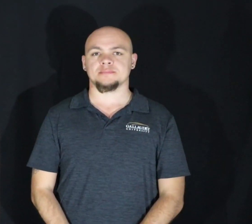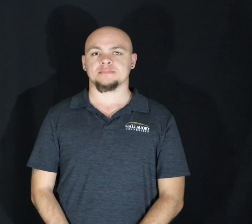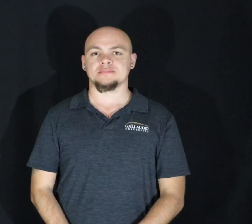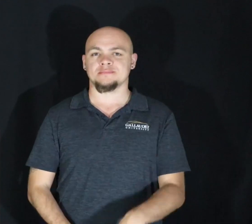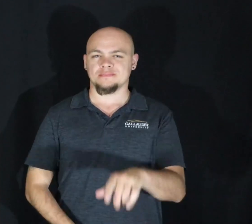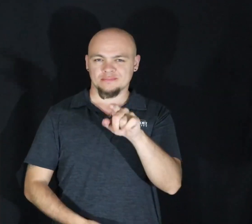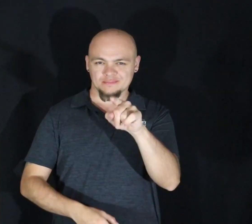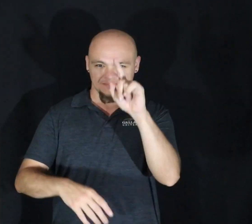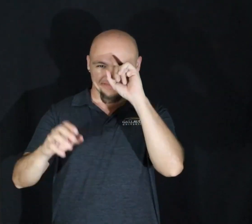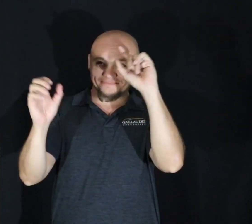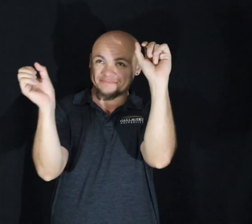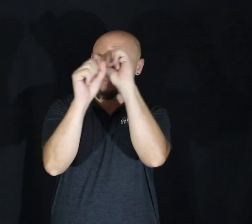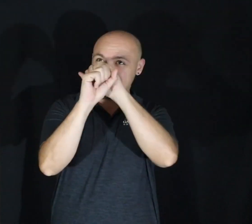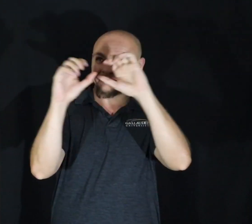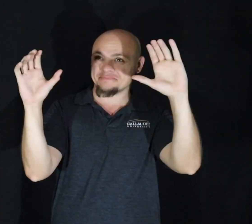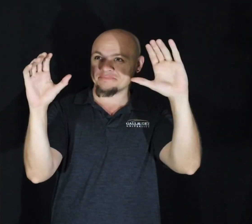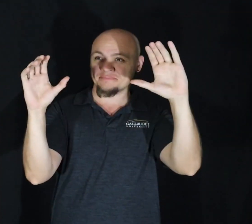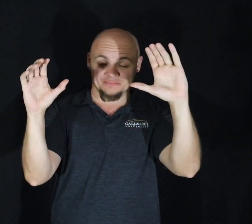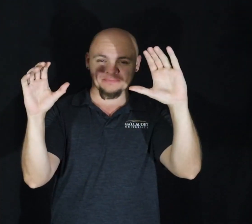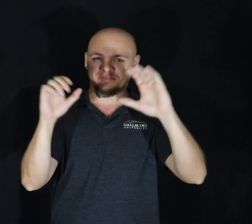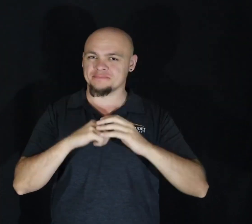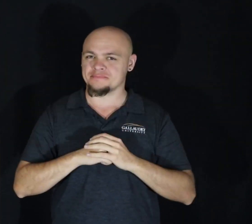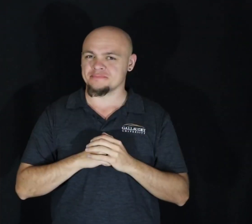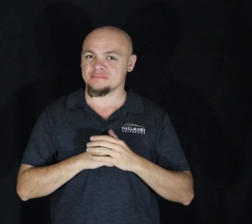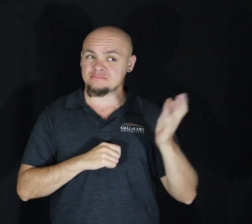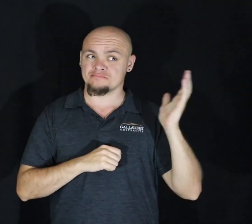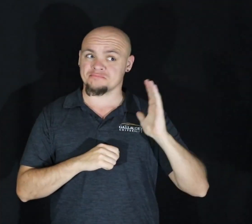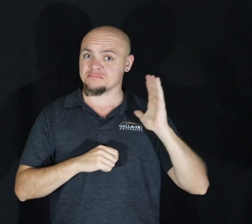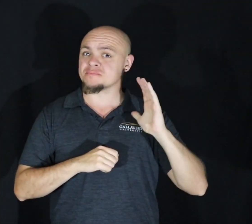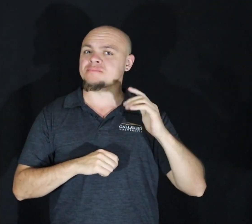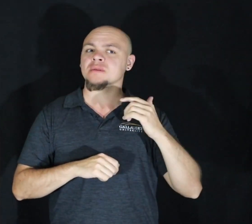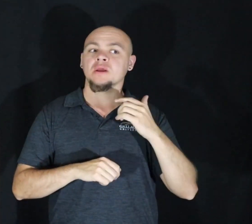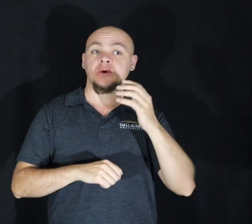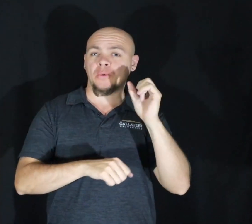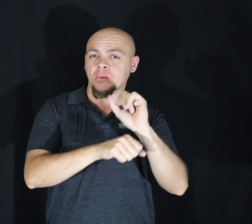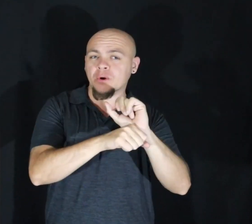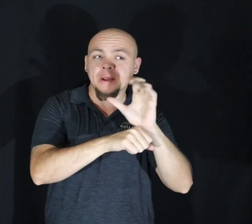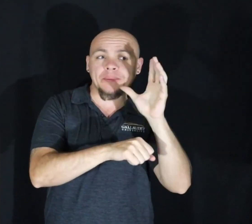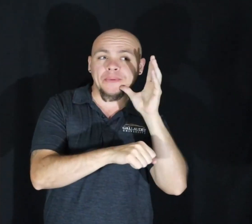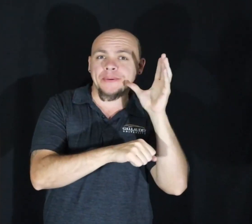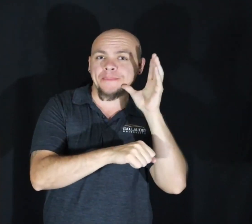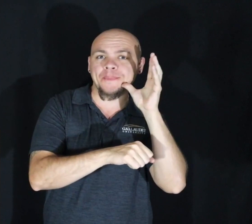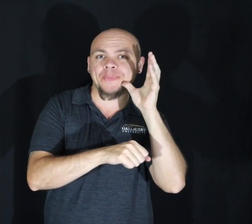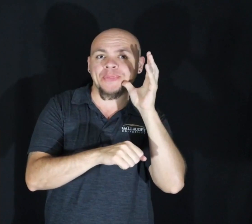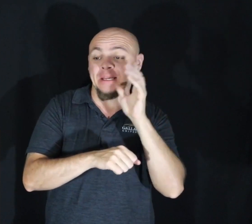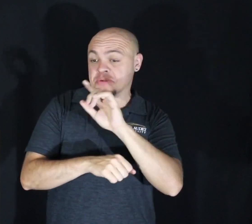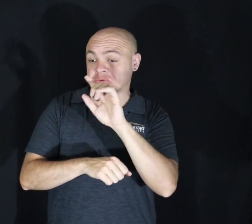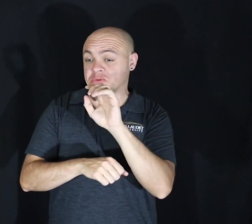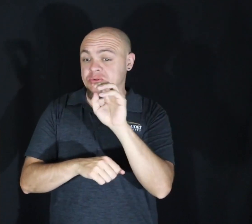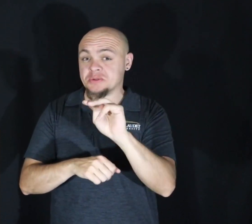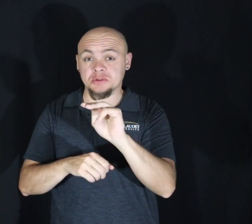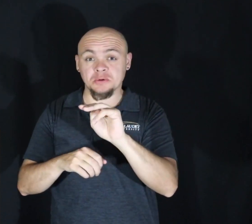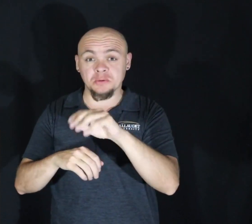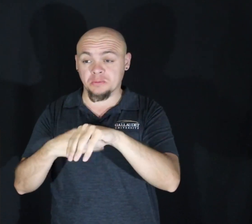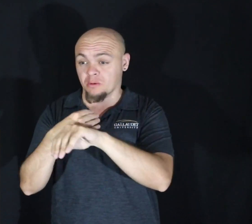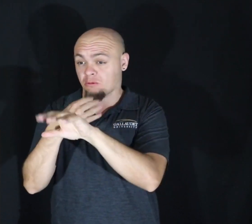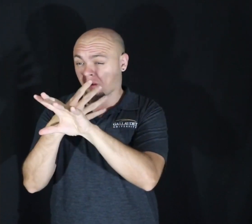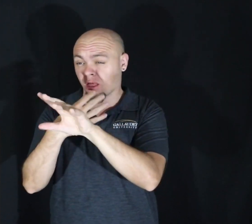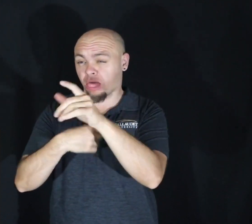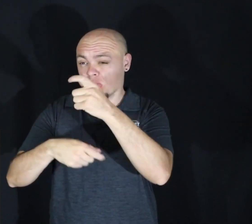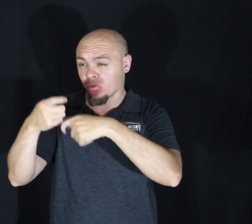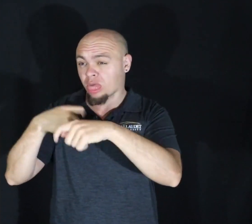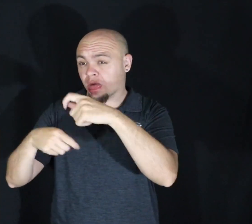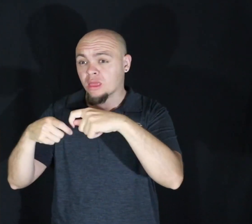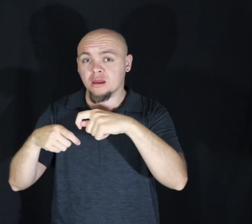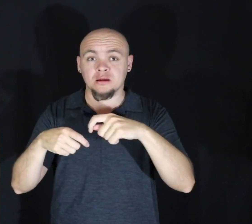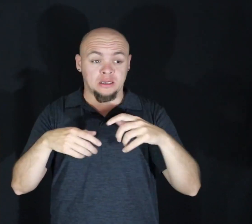Picture this. I was a busy working mom, juggling Zoom calls and changing diapers like a pro. It